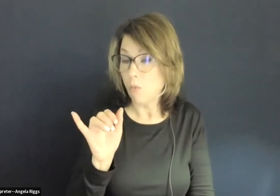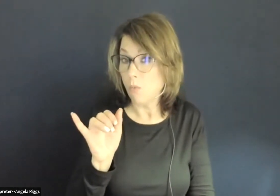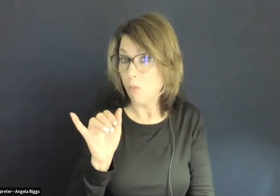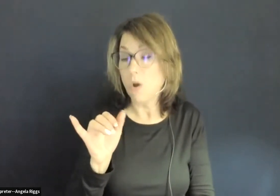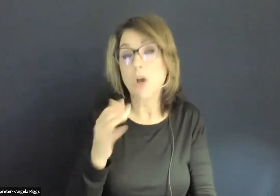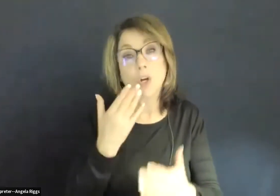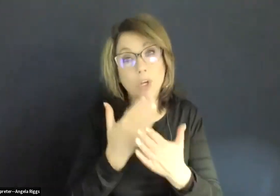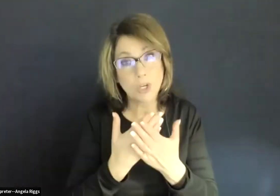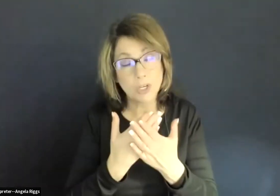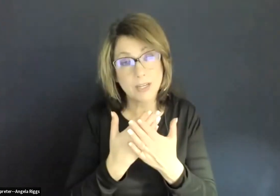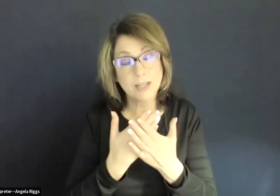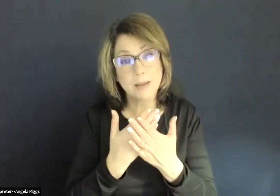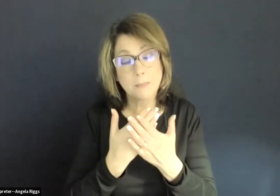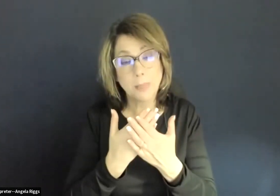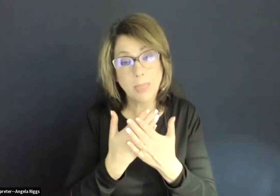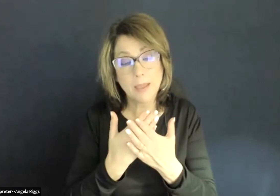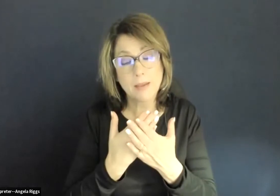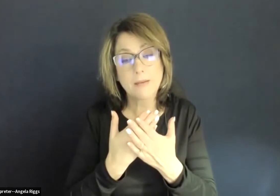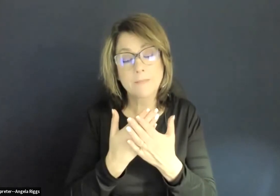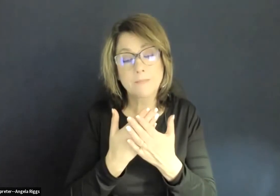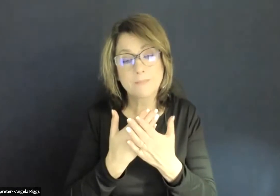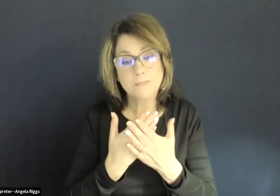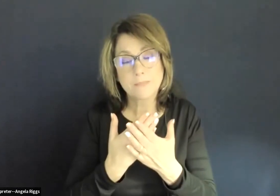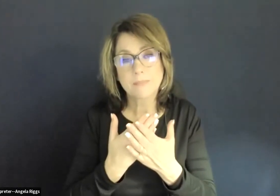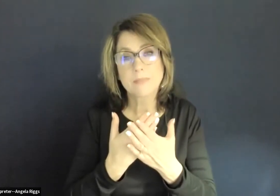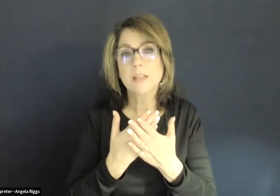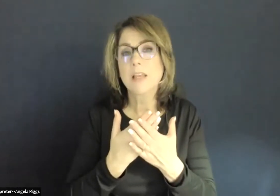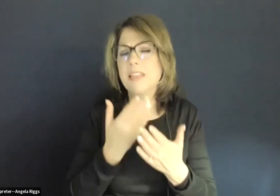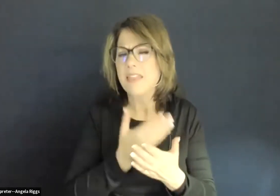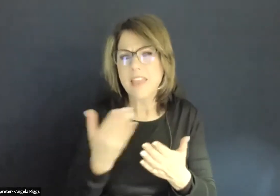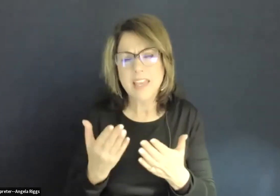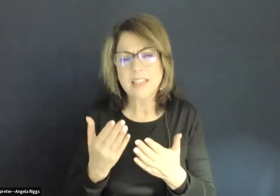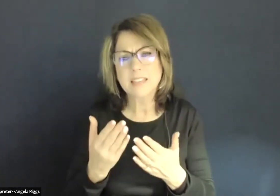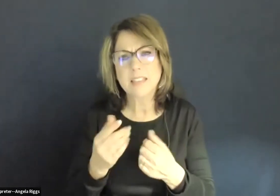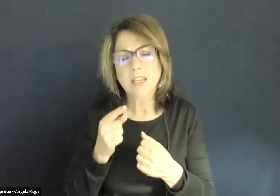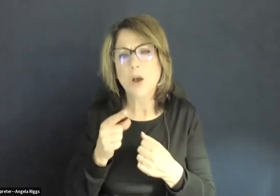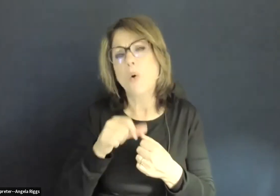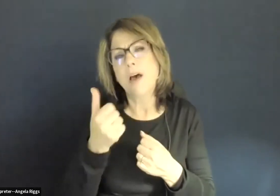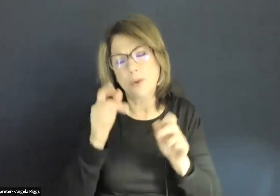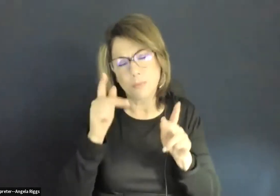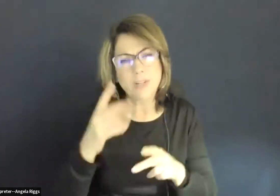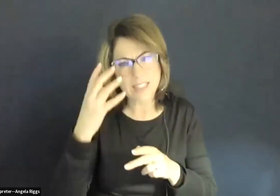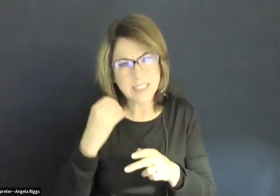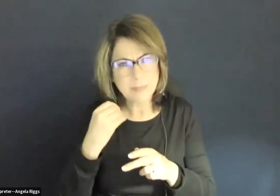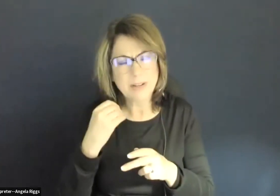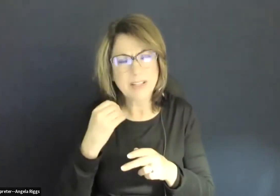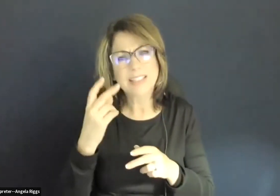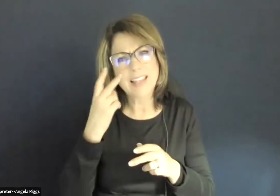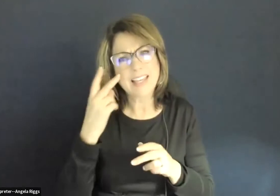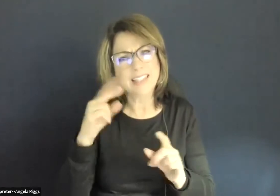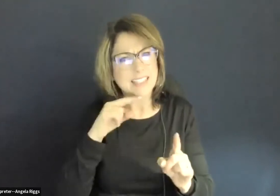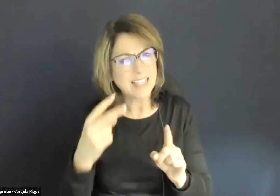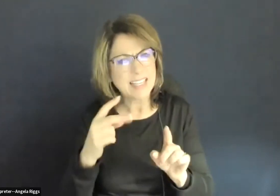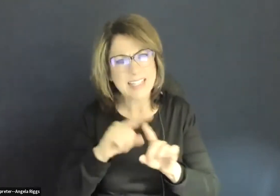is good to have what you're experiencing look at things from the same level. Peers see things